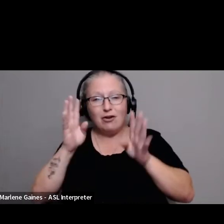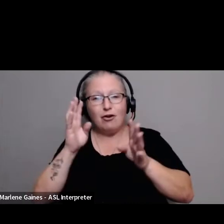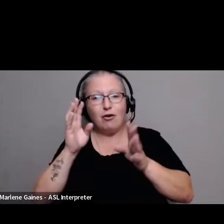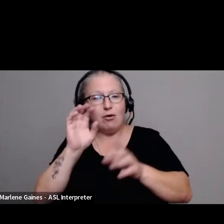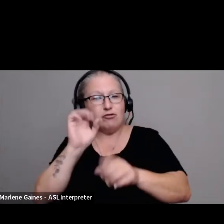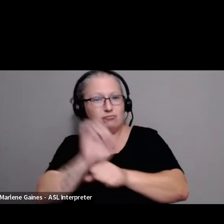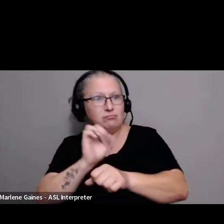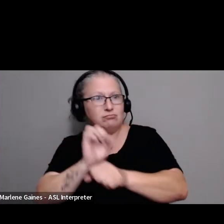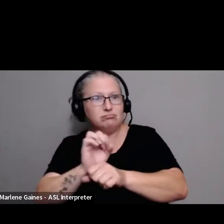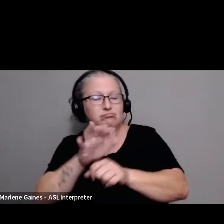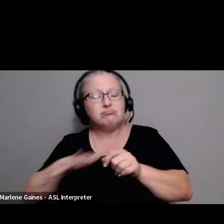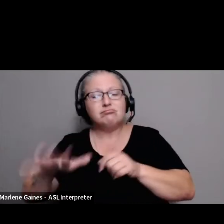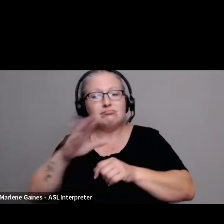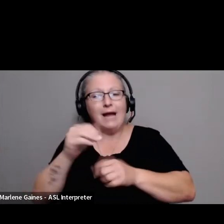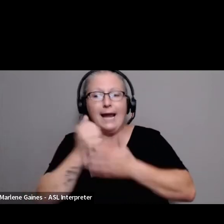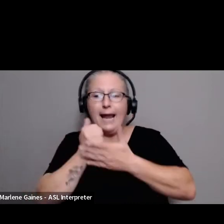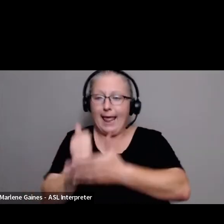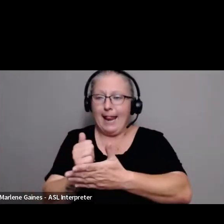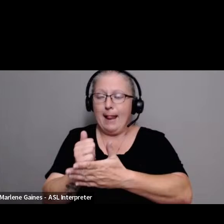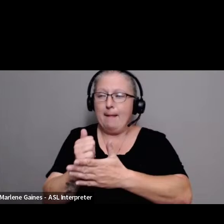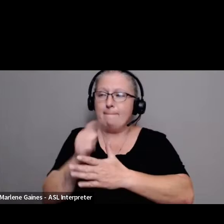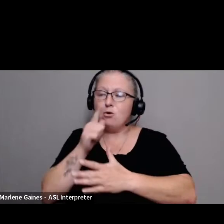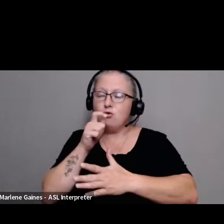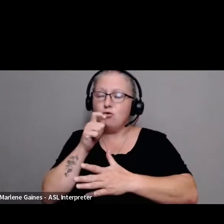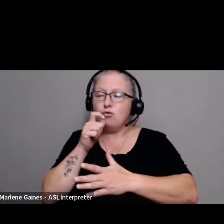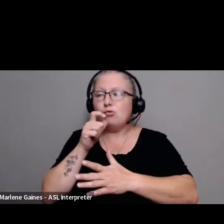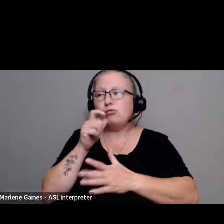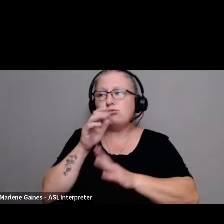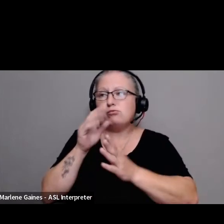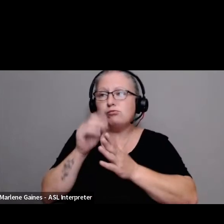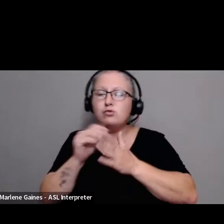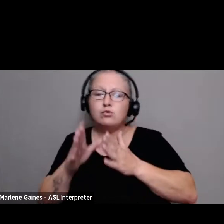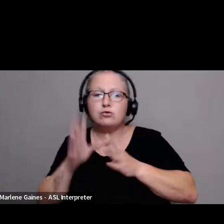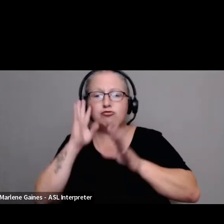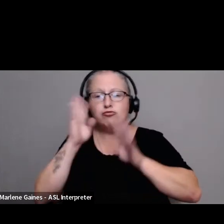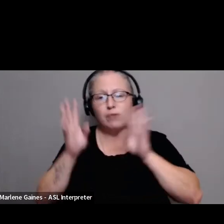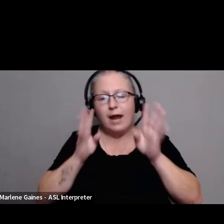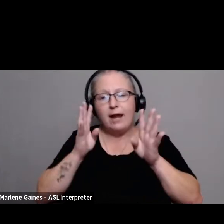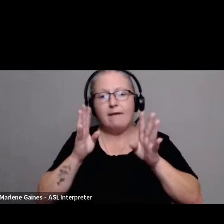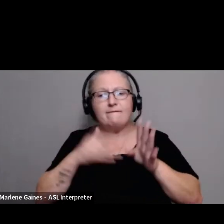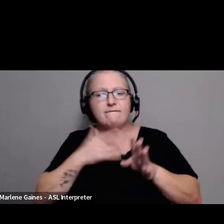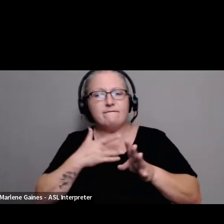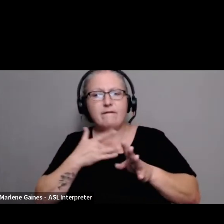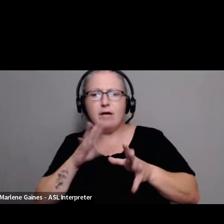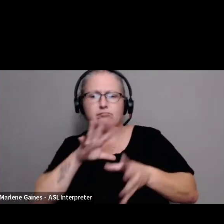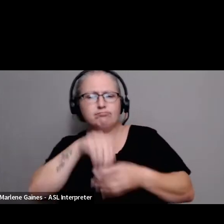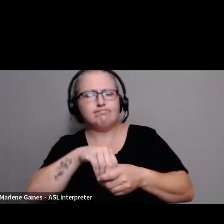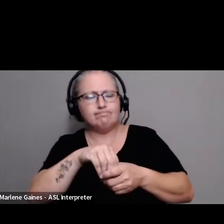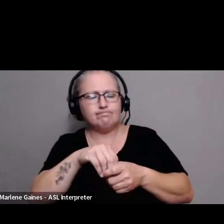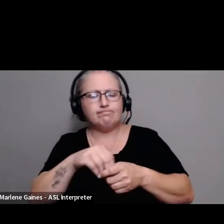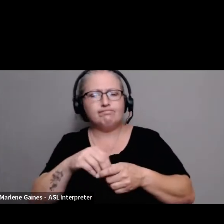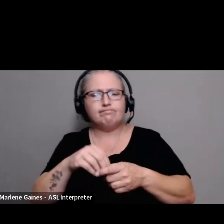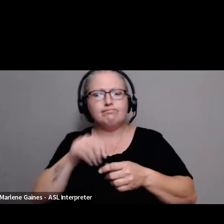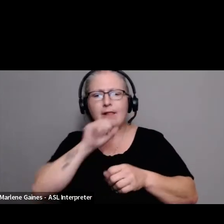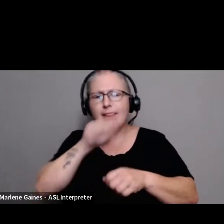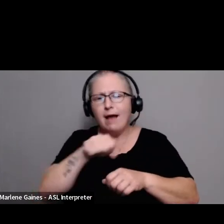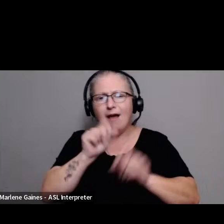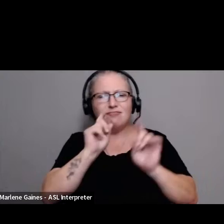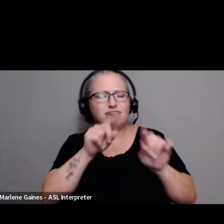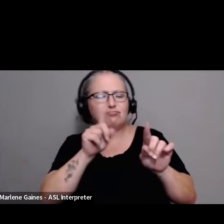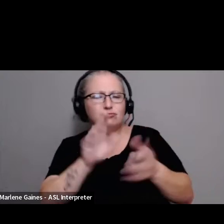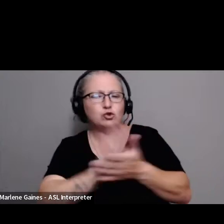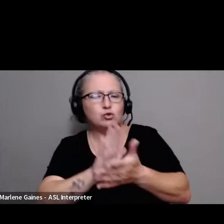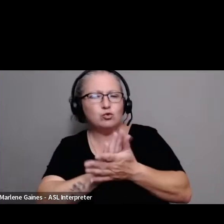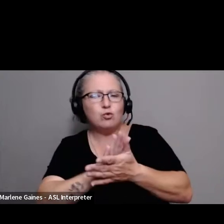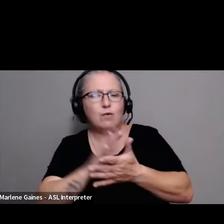also help ones that, if you will, are creative to really have a sense of engagement, really love going to school, really have